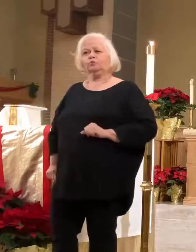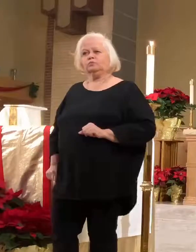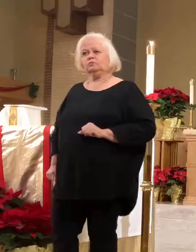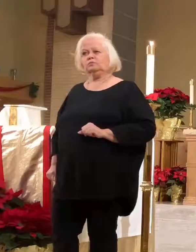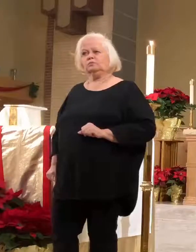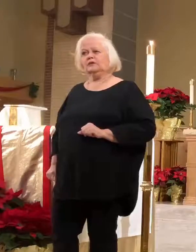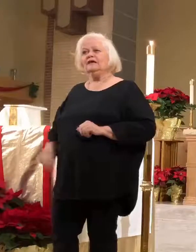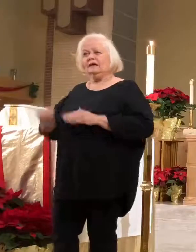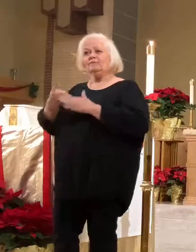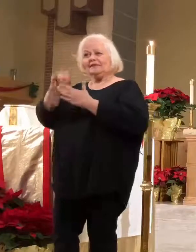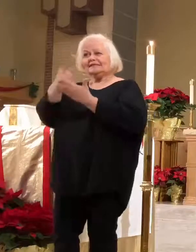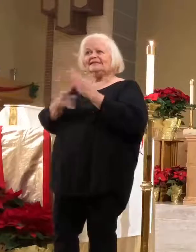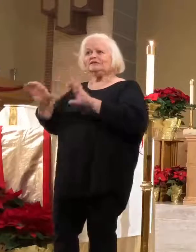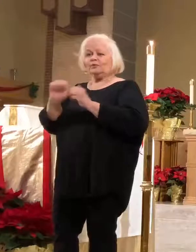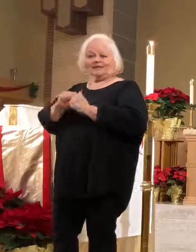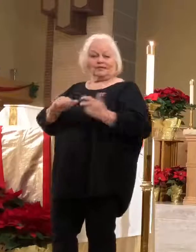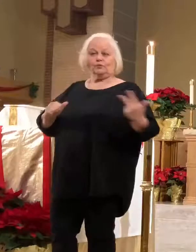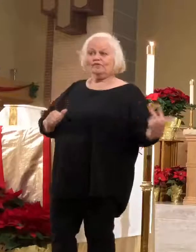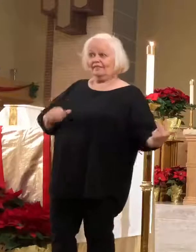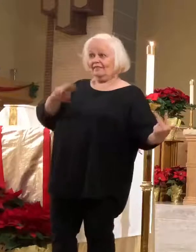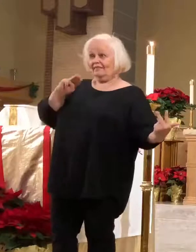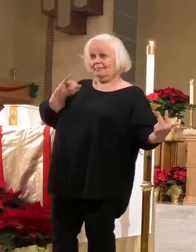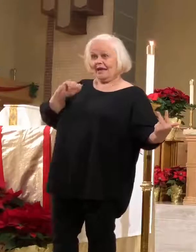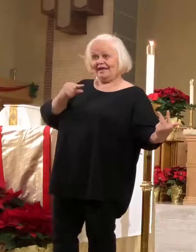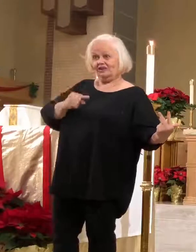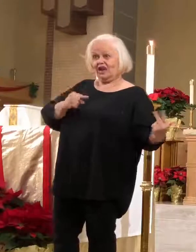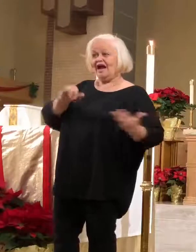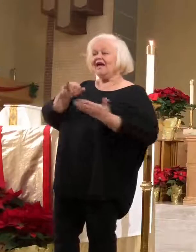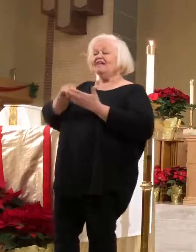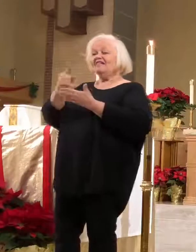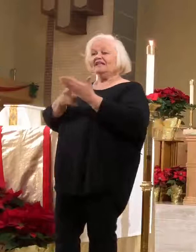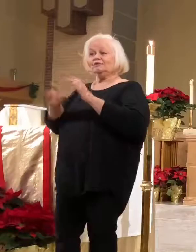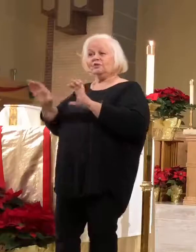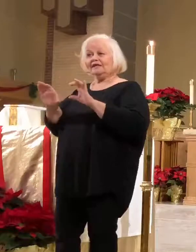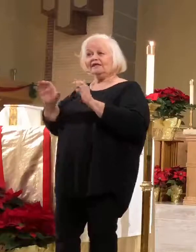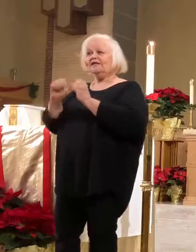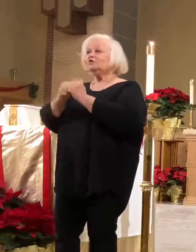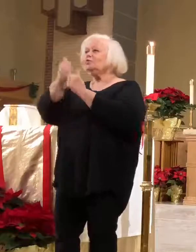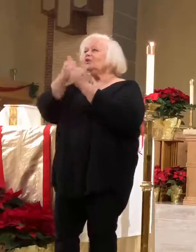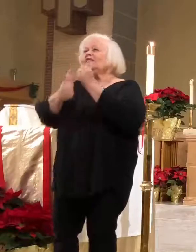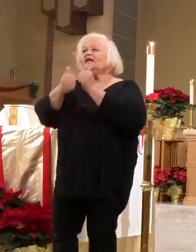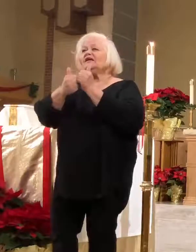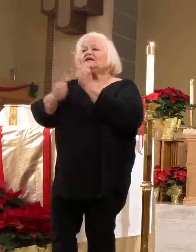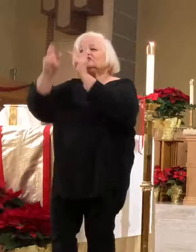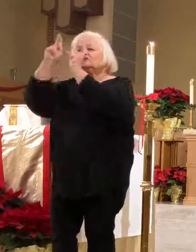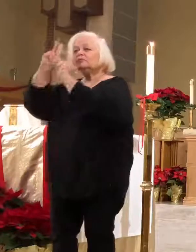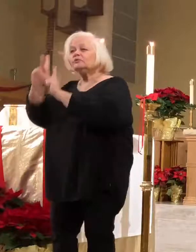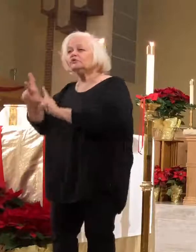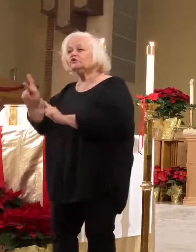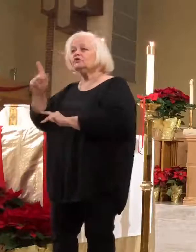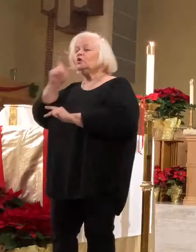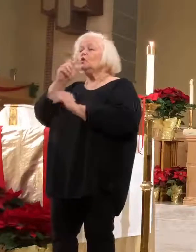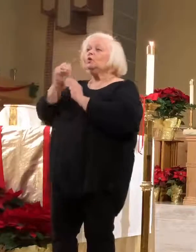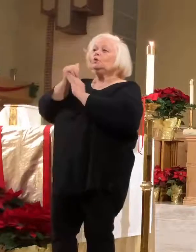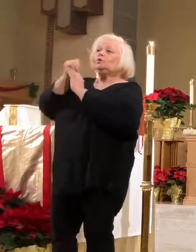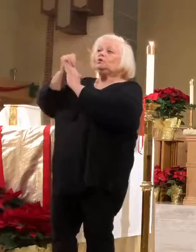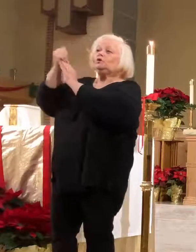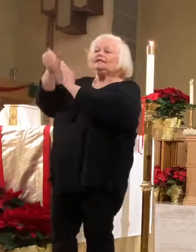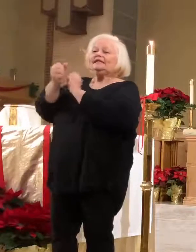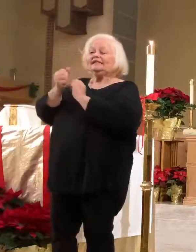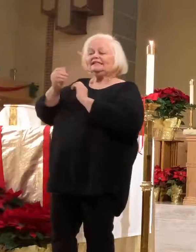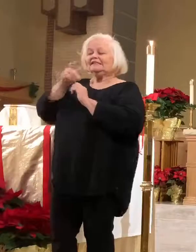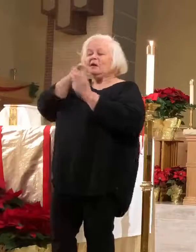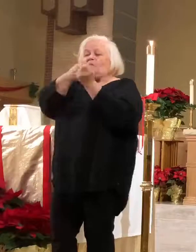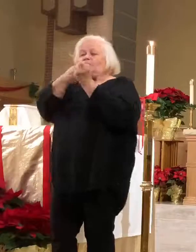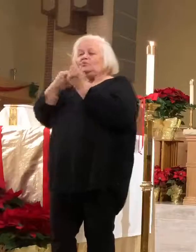Because that's what he did with the Magi. That's what he does with every person who is drawn near to